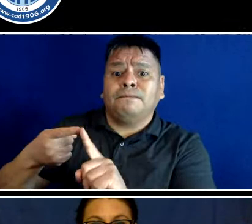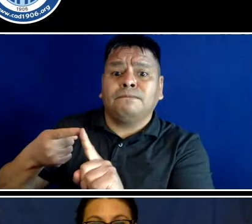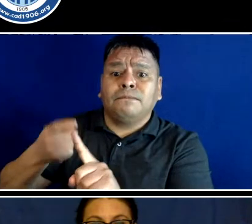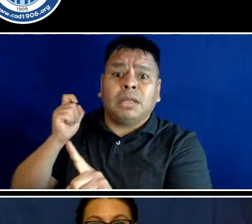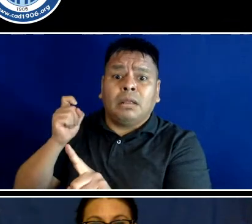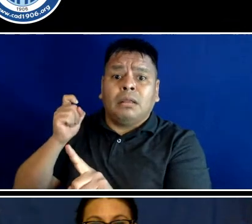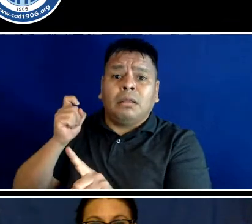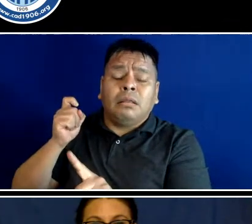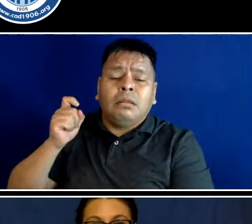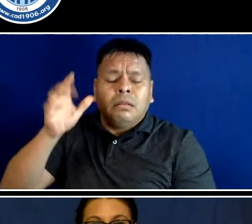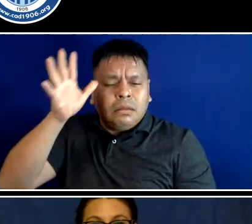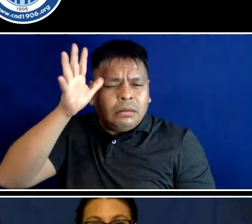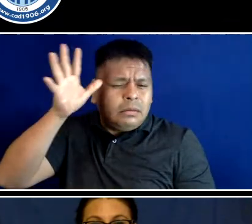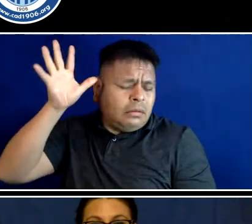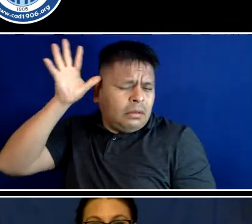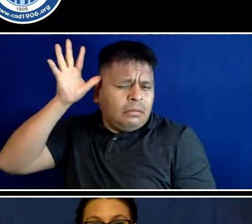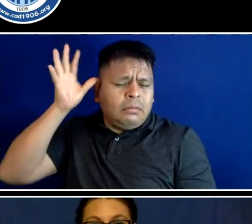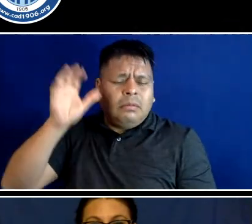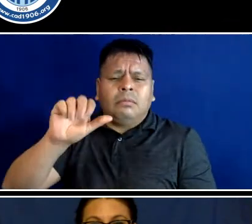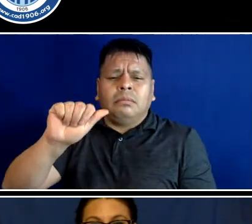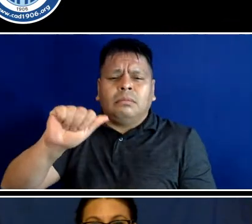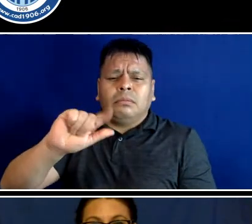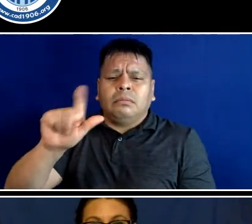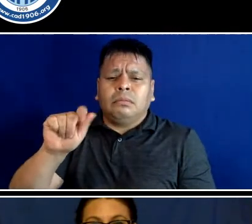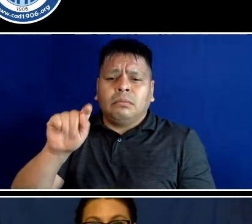I'd also like to add that on my father's side,